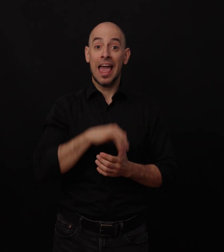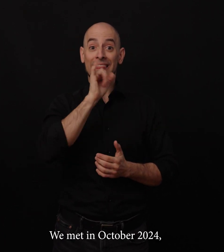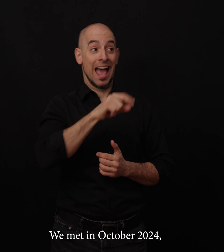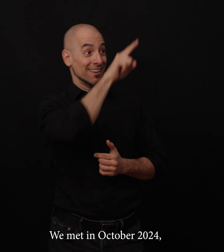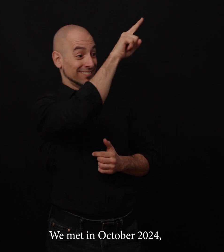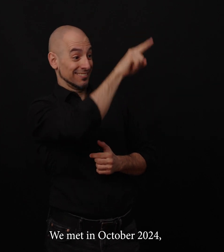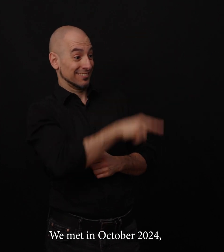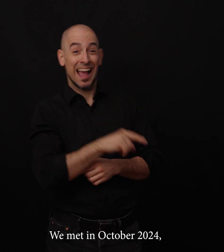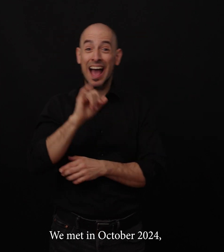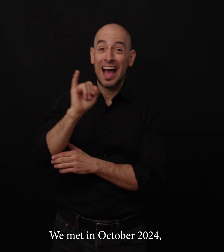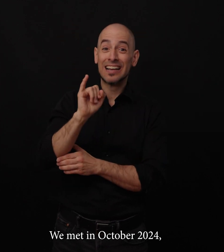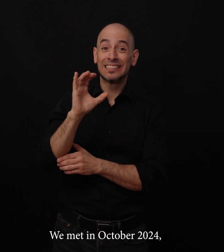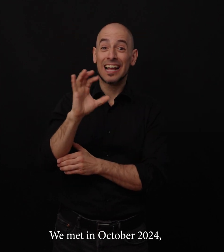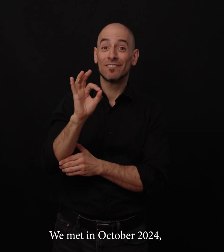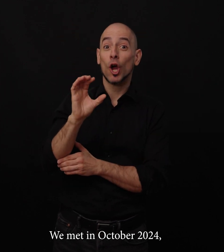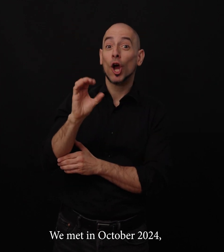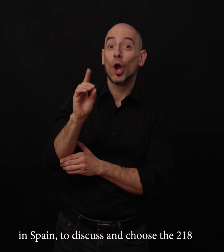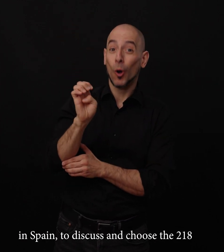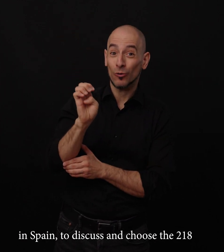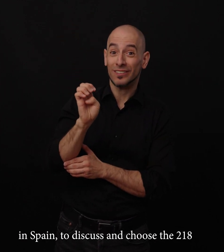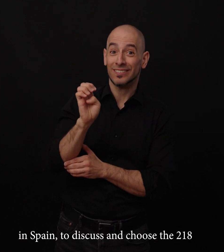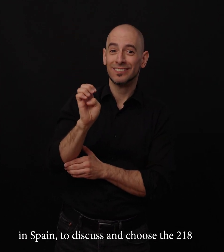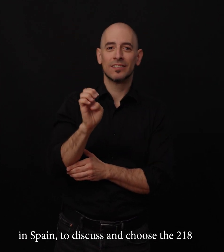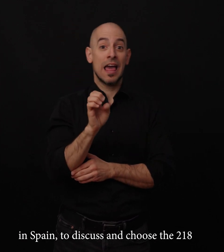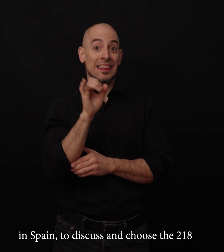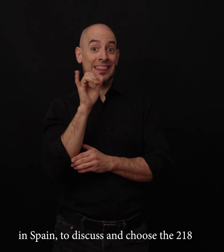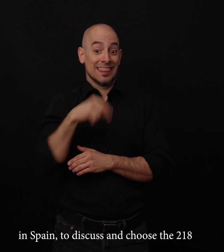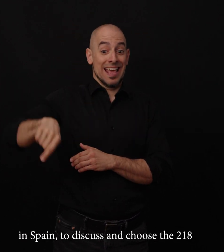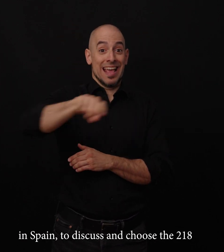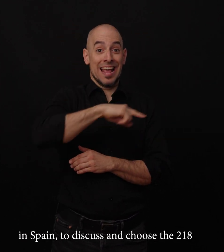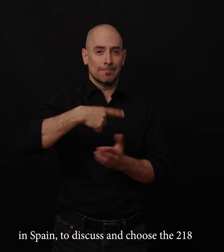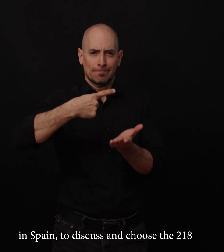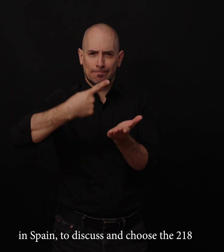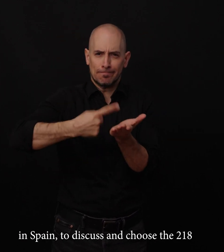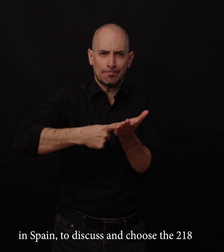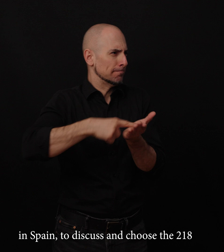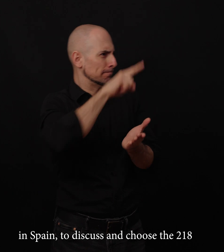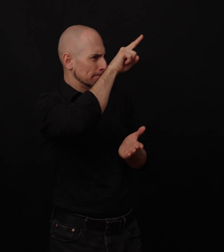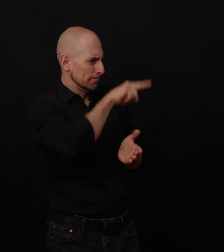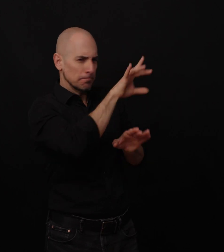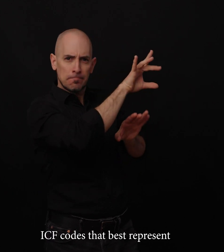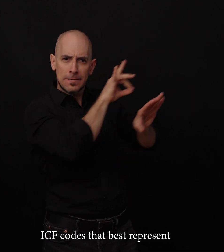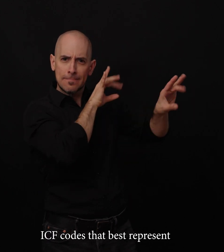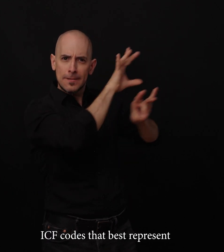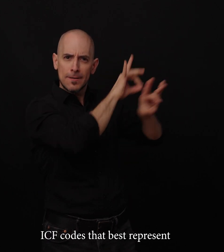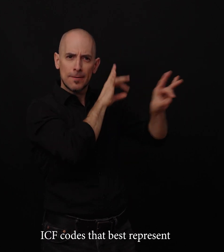We met in October 2024 in Spain to discuss and choose the 218